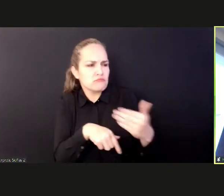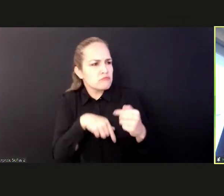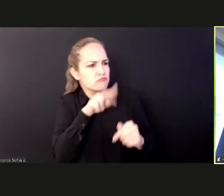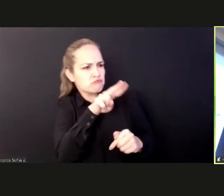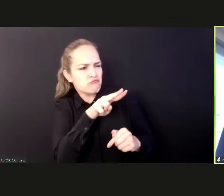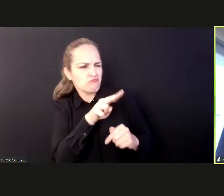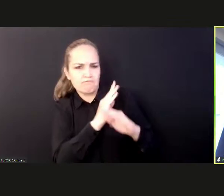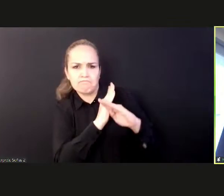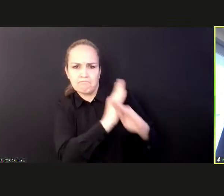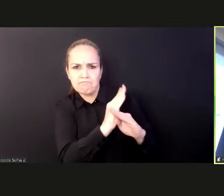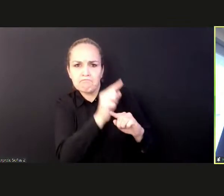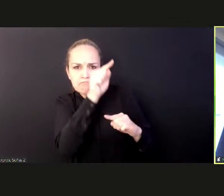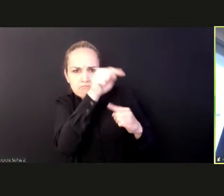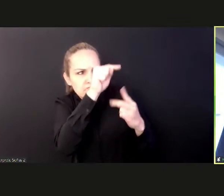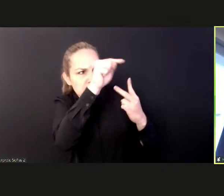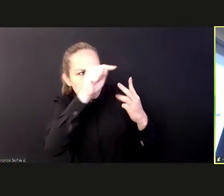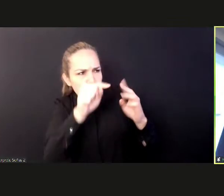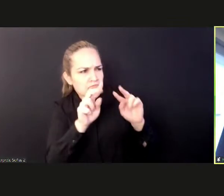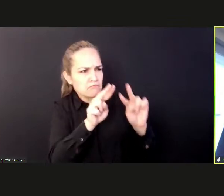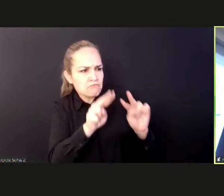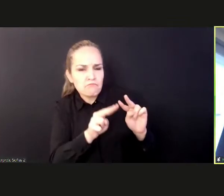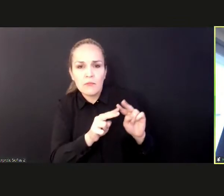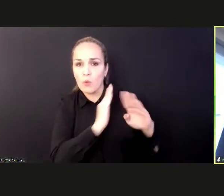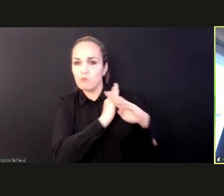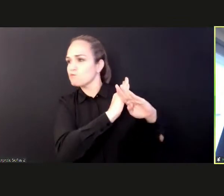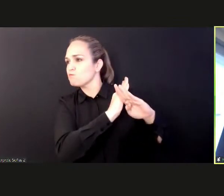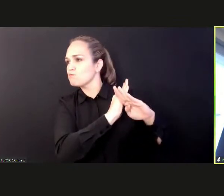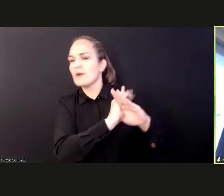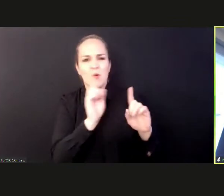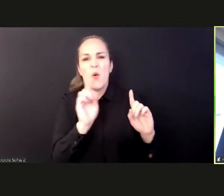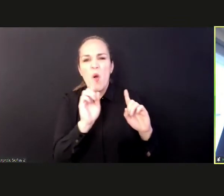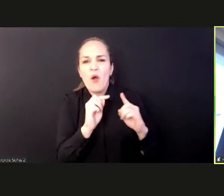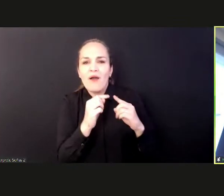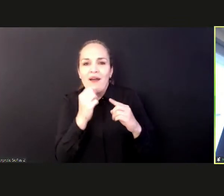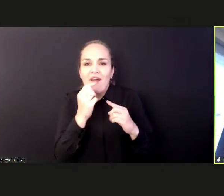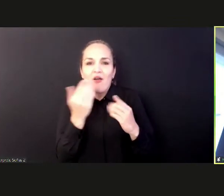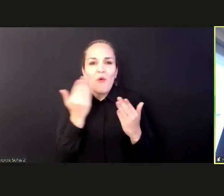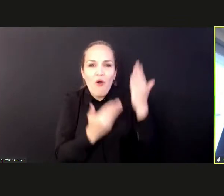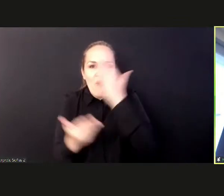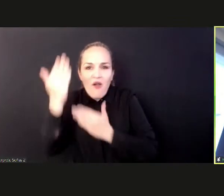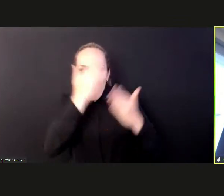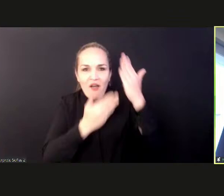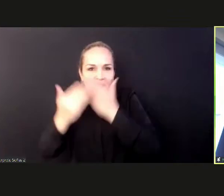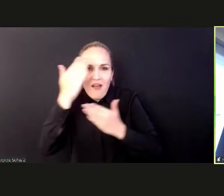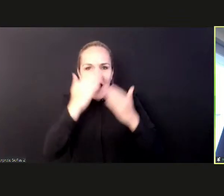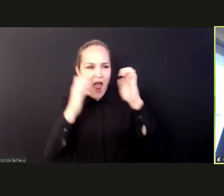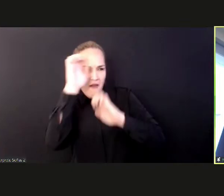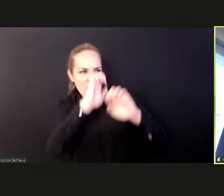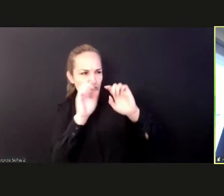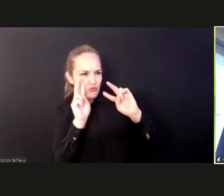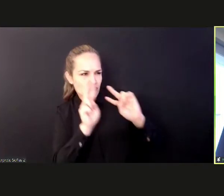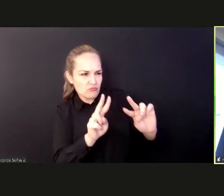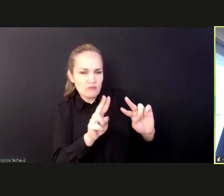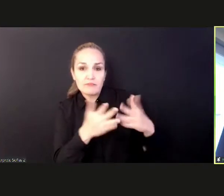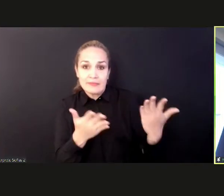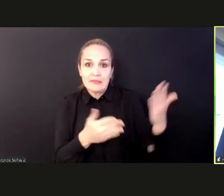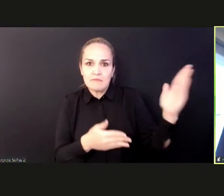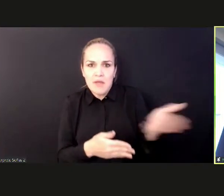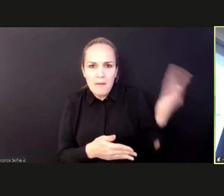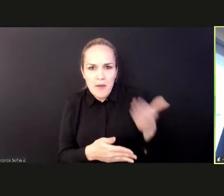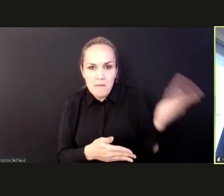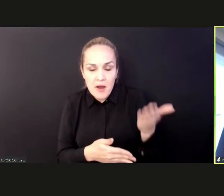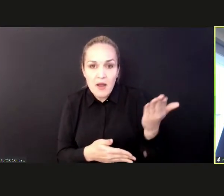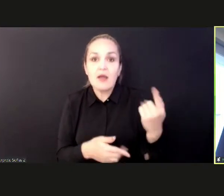this context, WTTC, alongside its members, governments, health experts, and other industry associations, work together